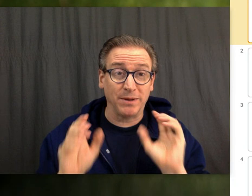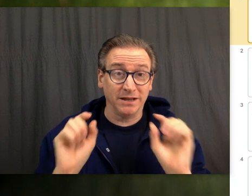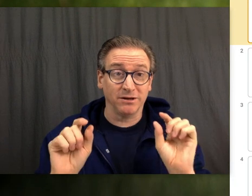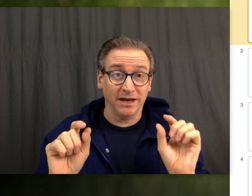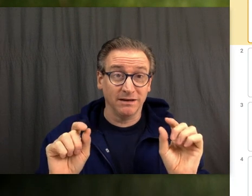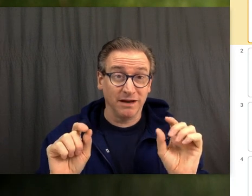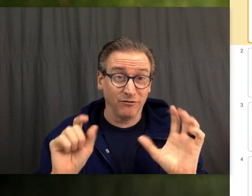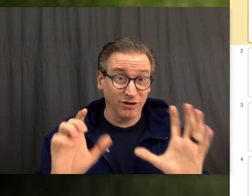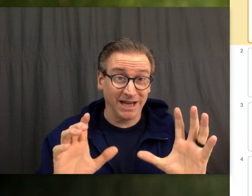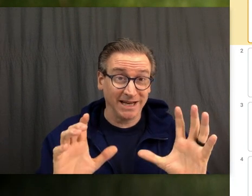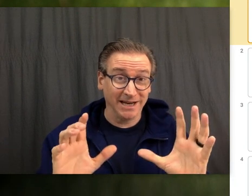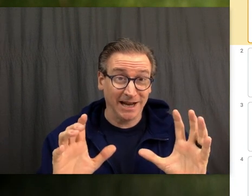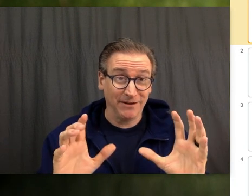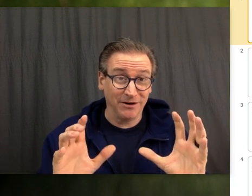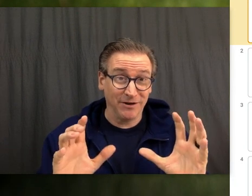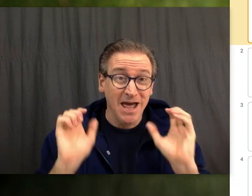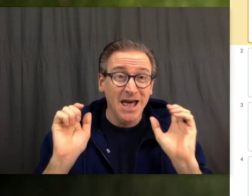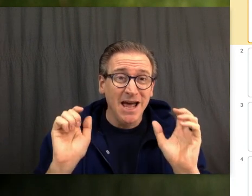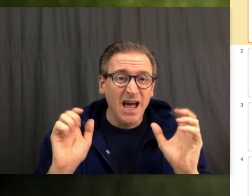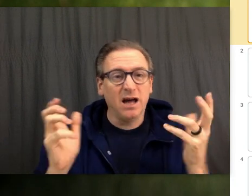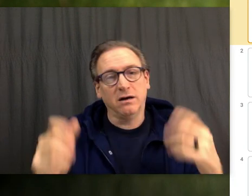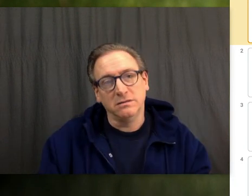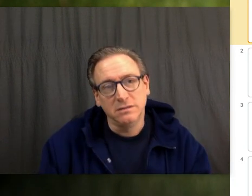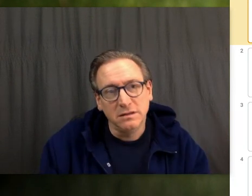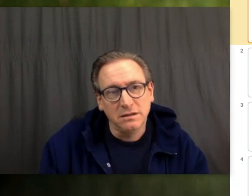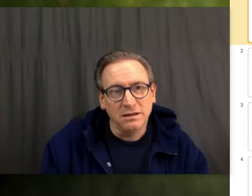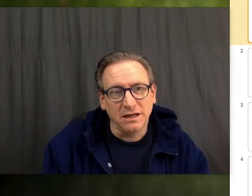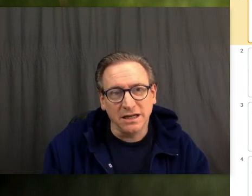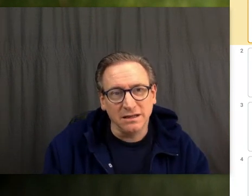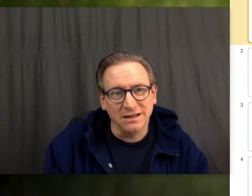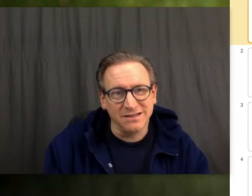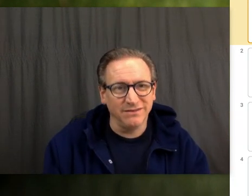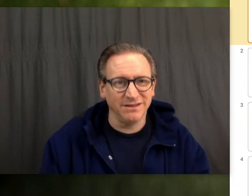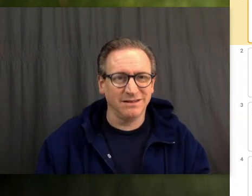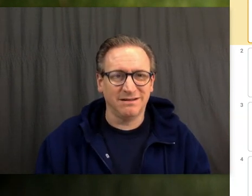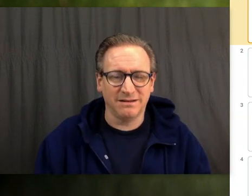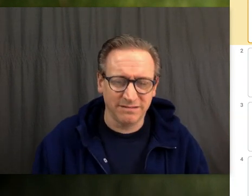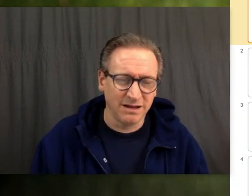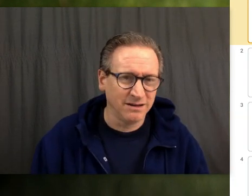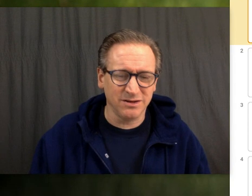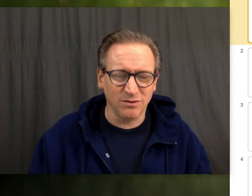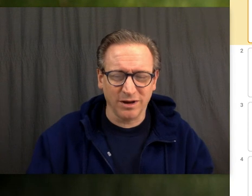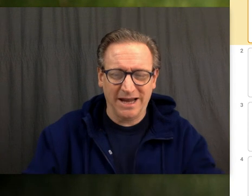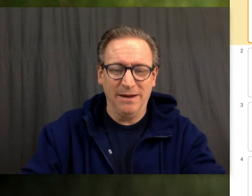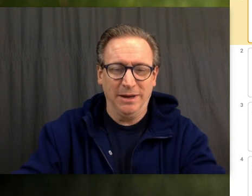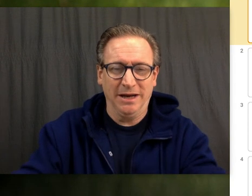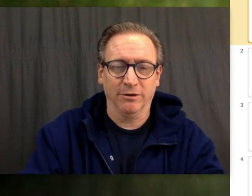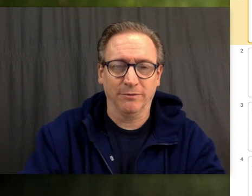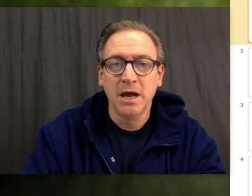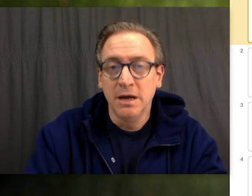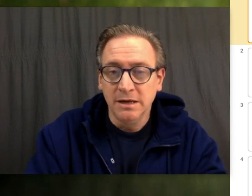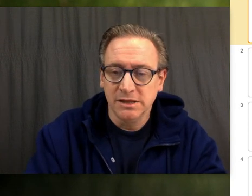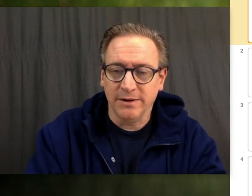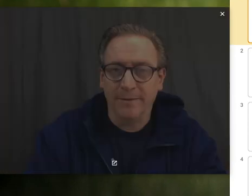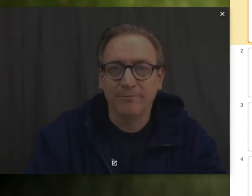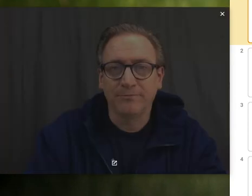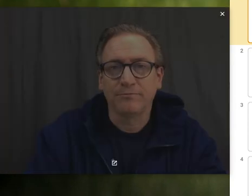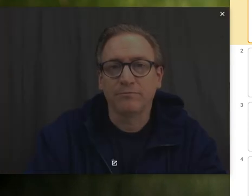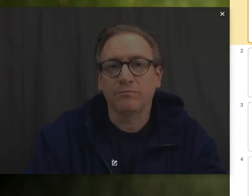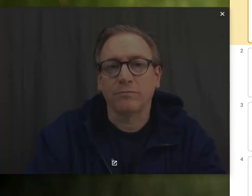remember being a little kid, really liking it, and then going, oh, like, as if there's no real game in here. So